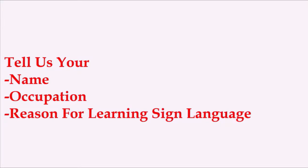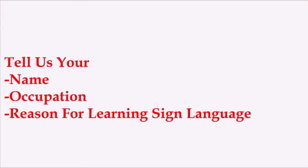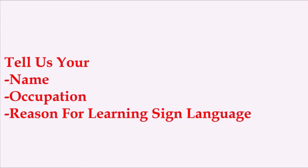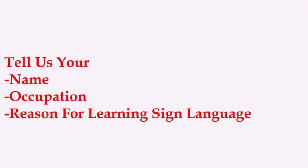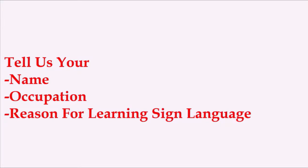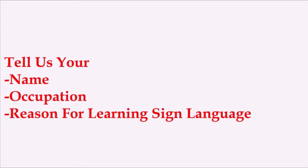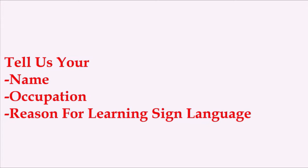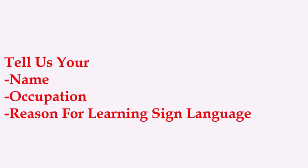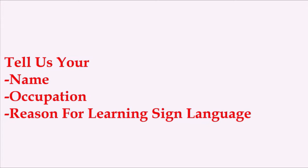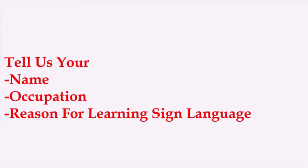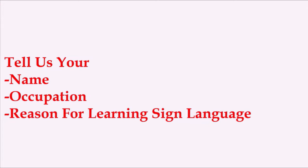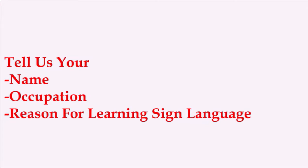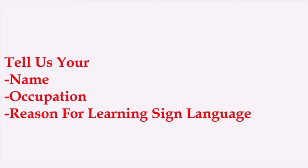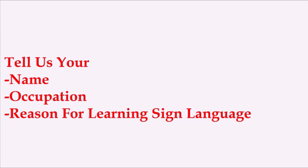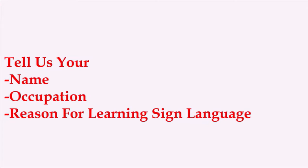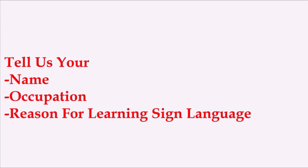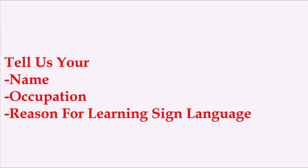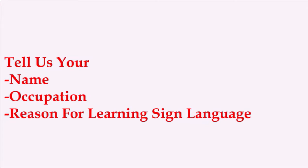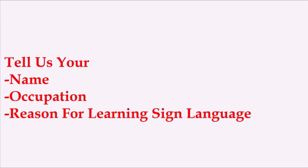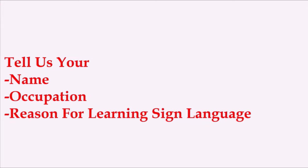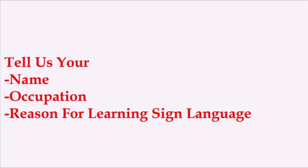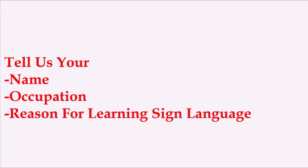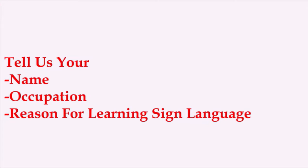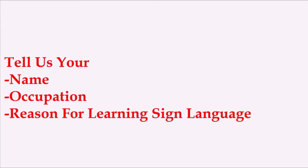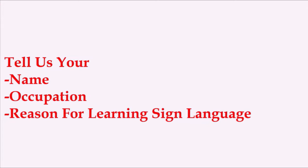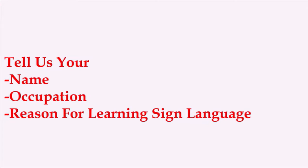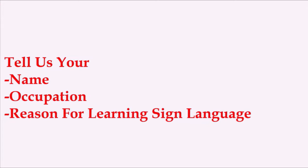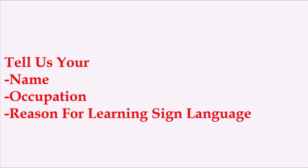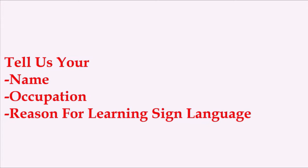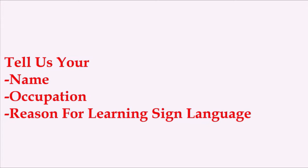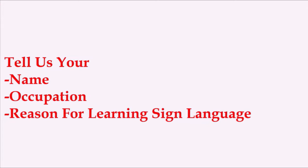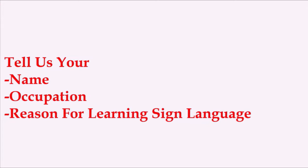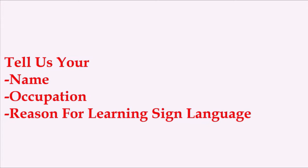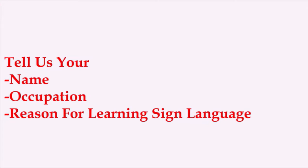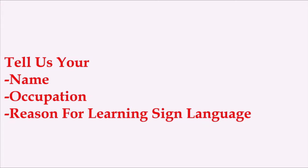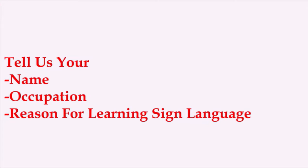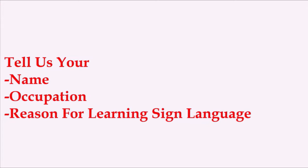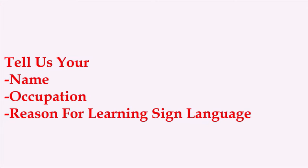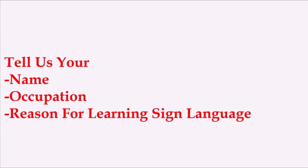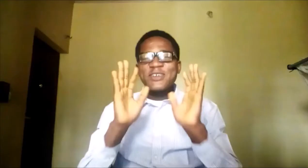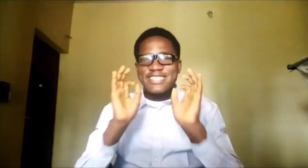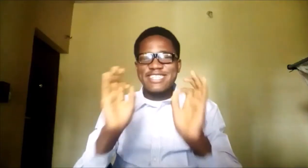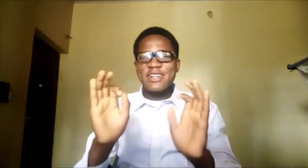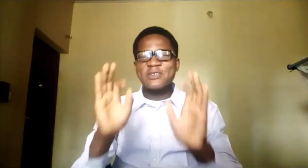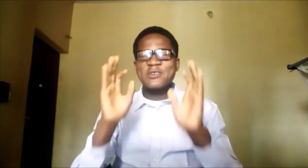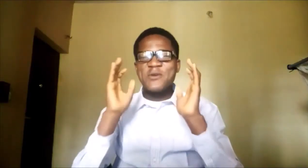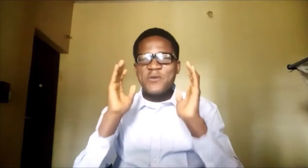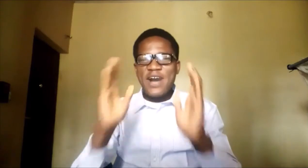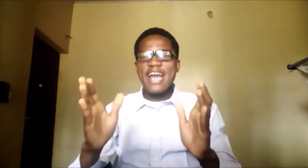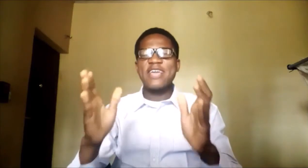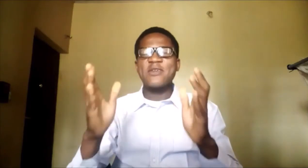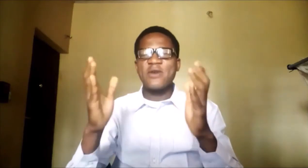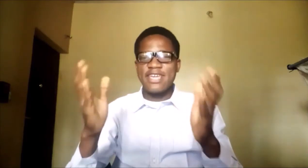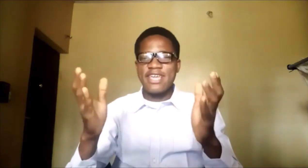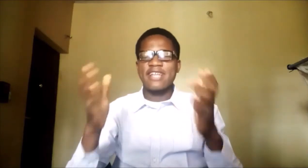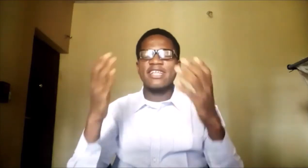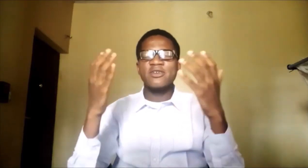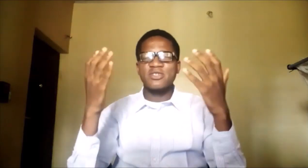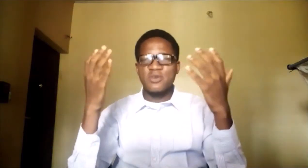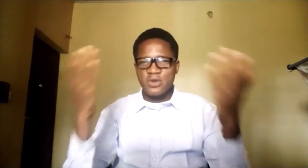know just a little about you. Don't write a story, you don't write a novel for me. Just tell us why you are here. Tell us your name,